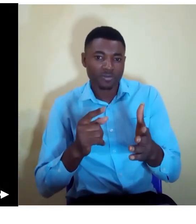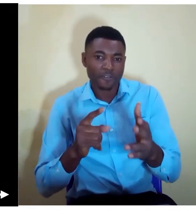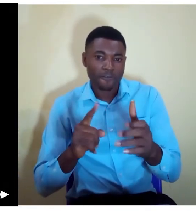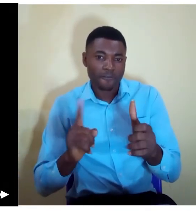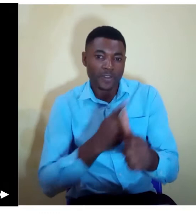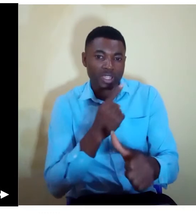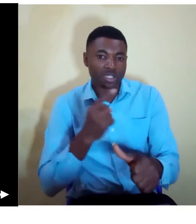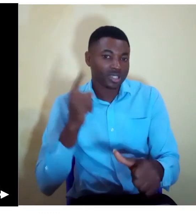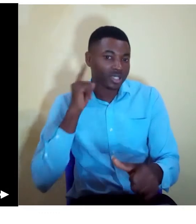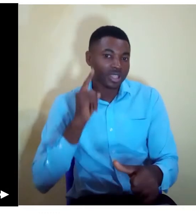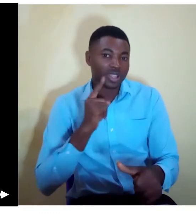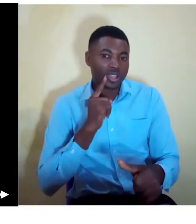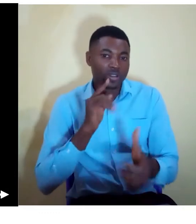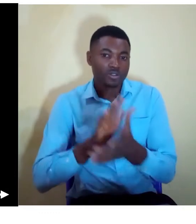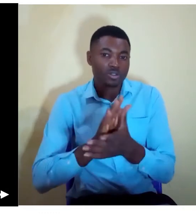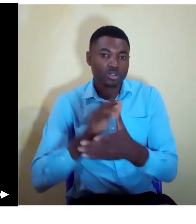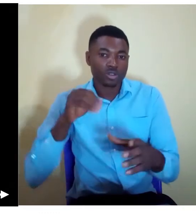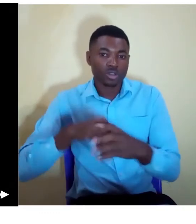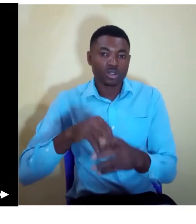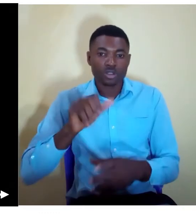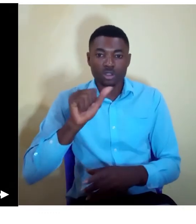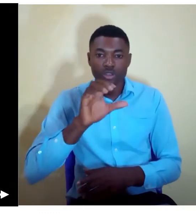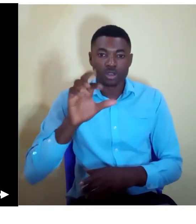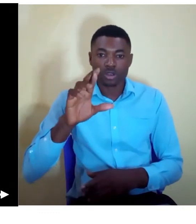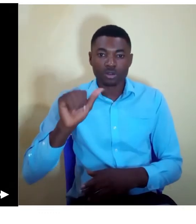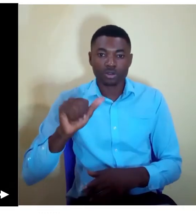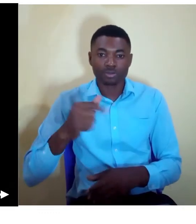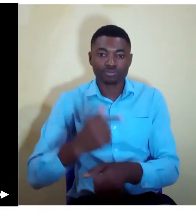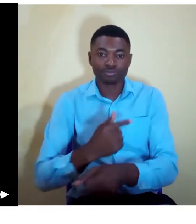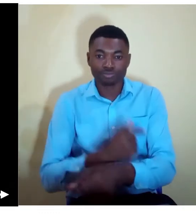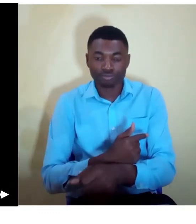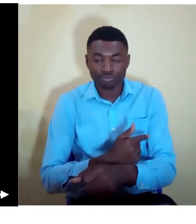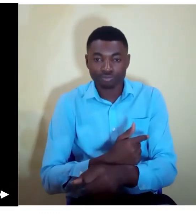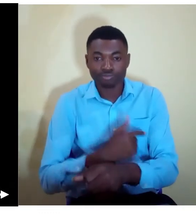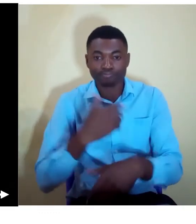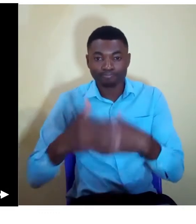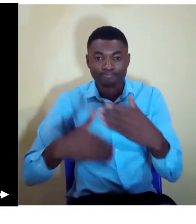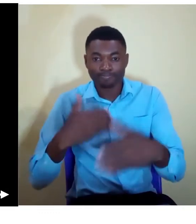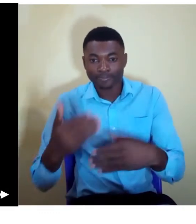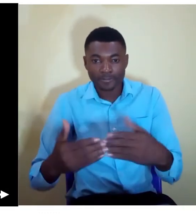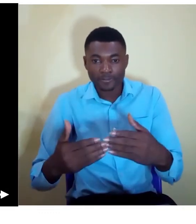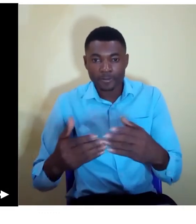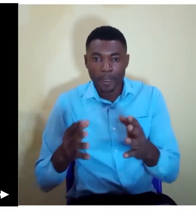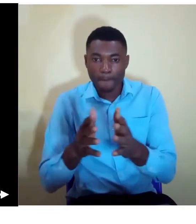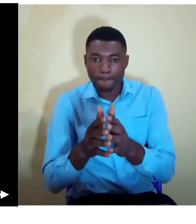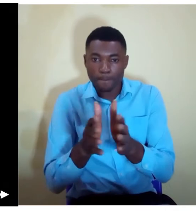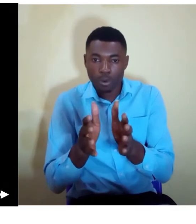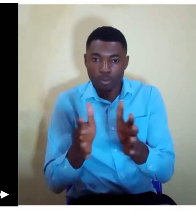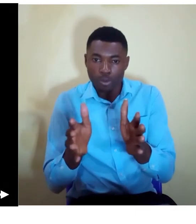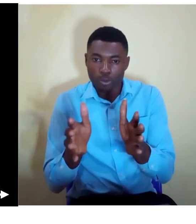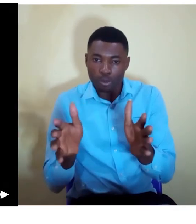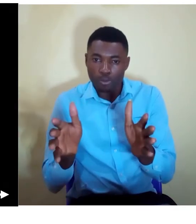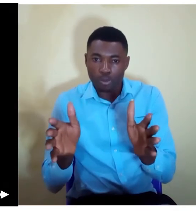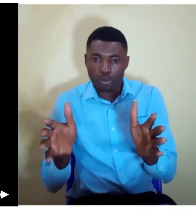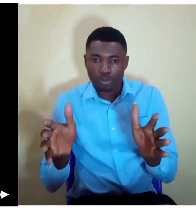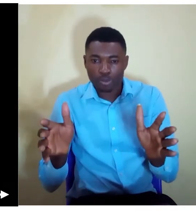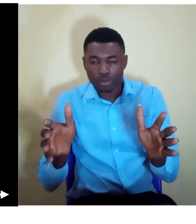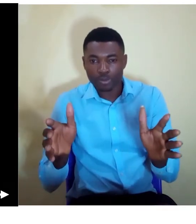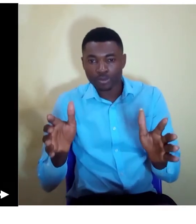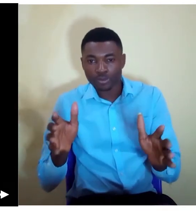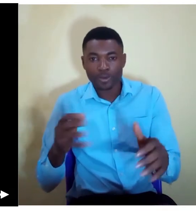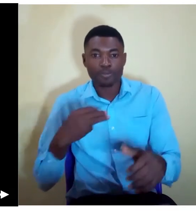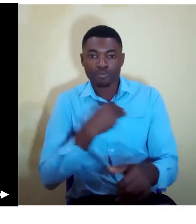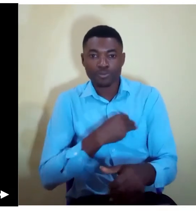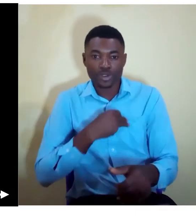Ghana. From there, he and his West African colleagues expanded this collaboration to extend